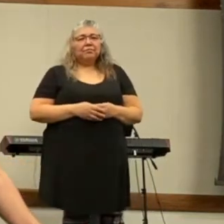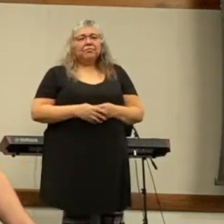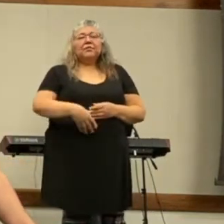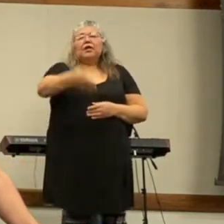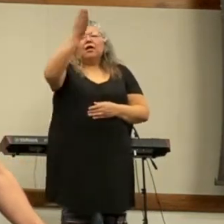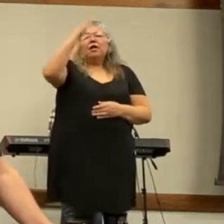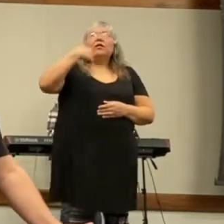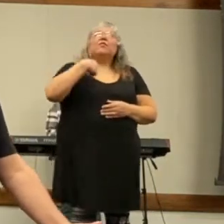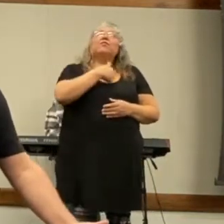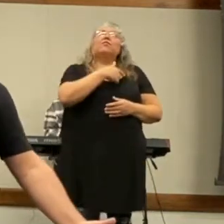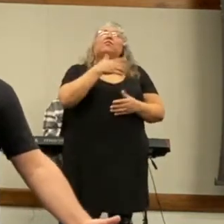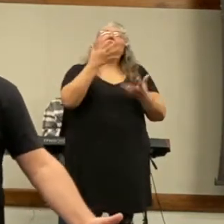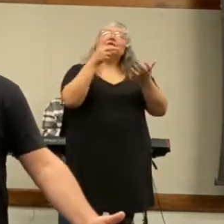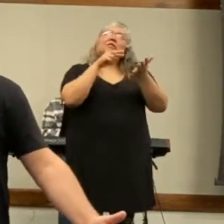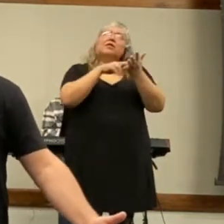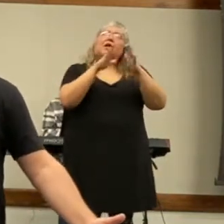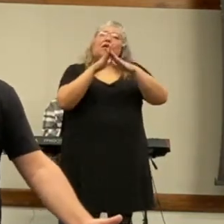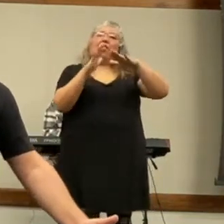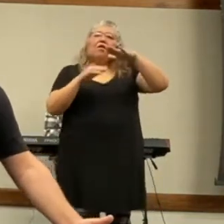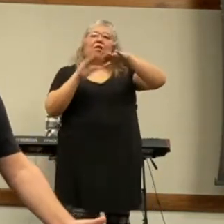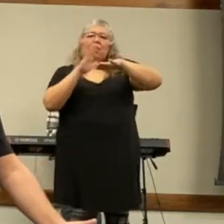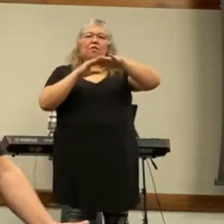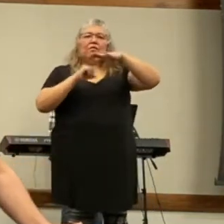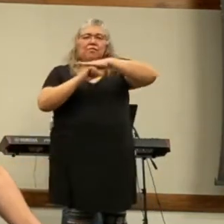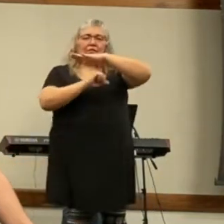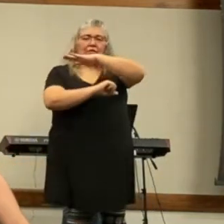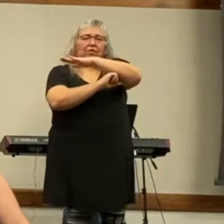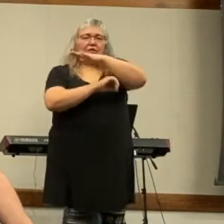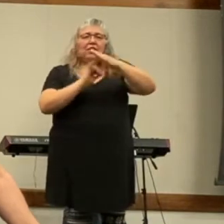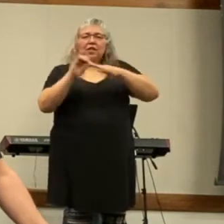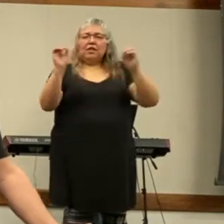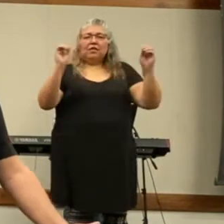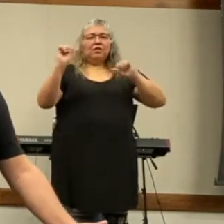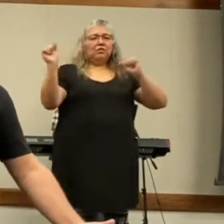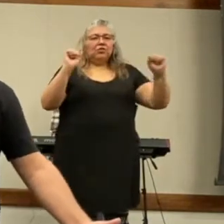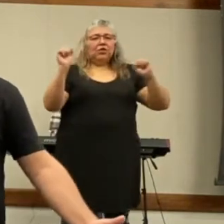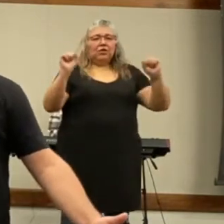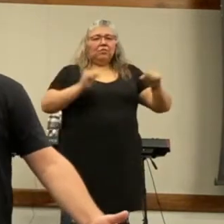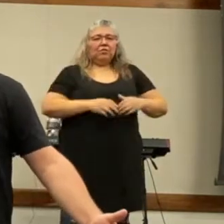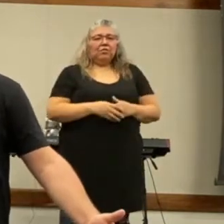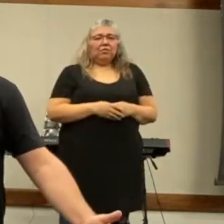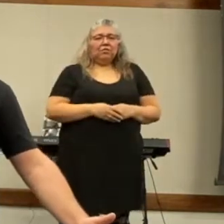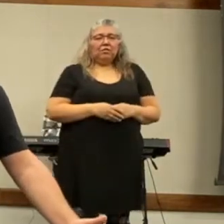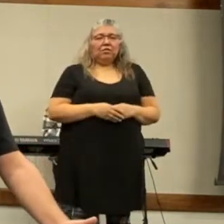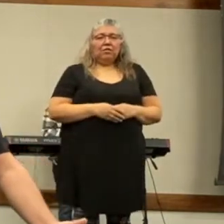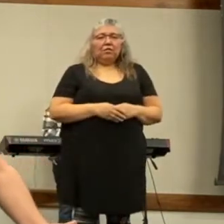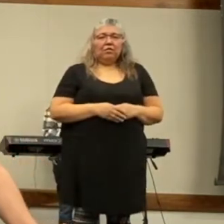Father, we just want to stand on the foundation that is unshakable.